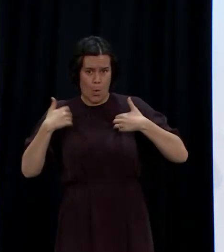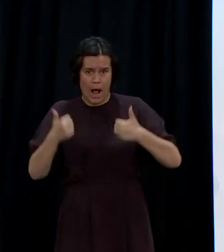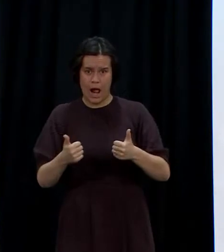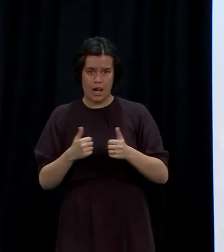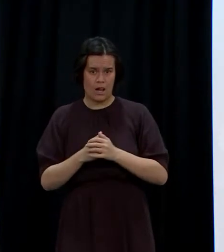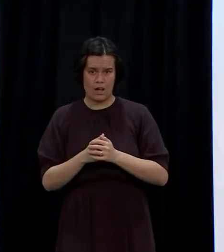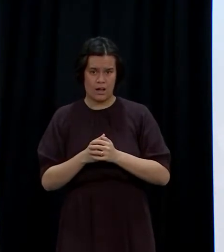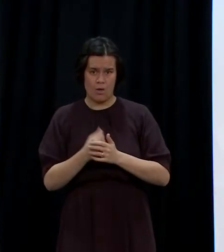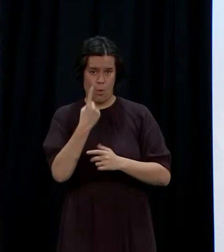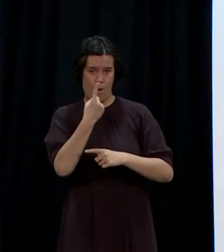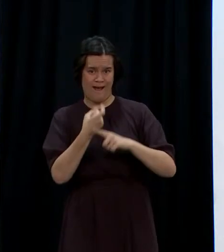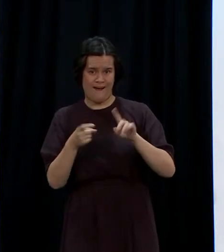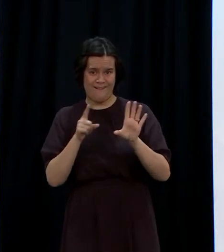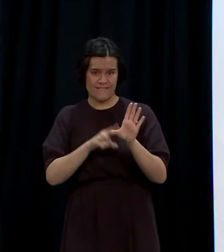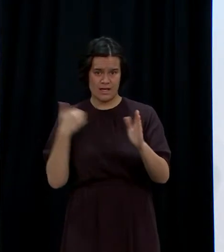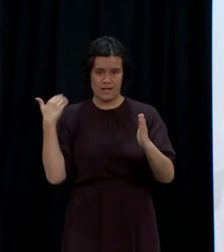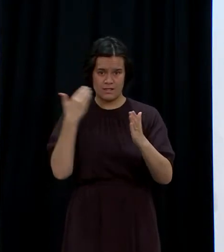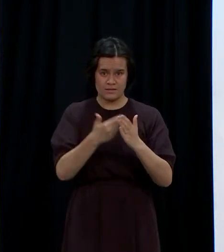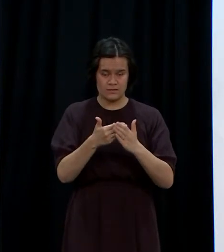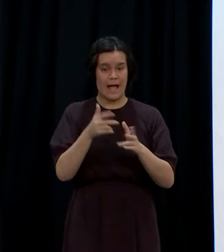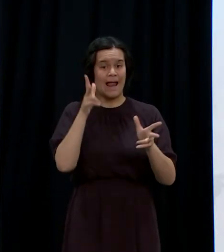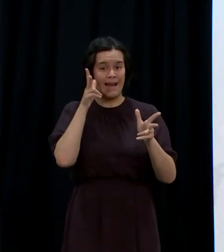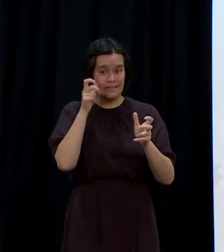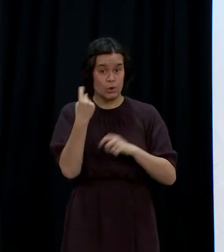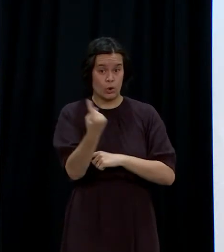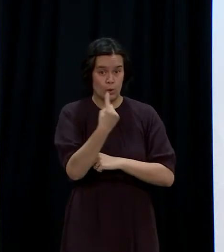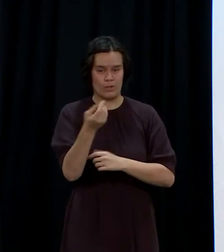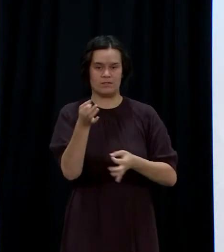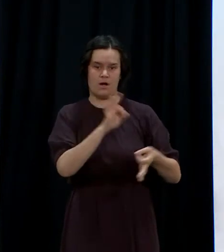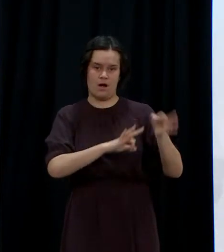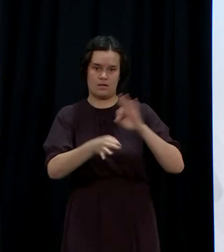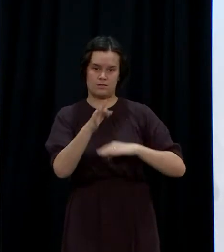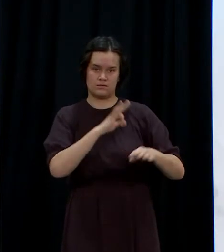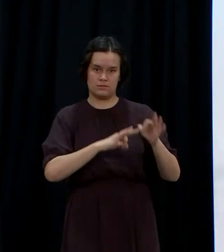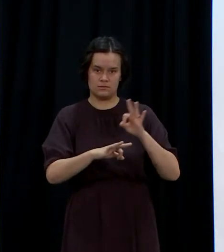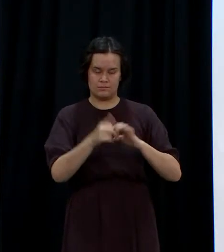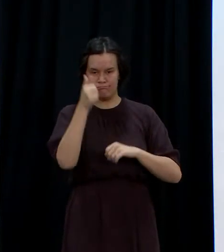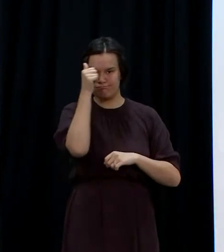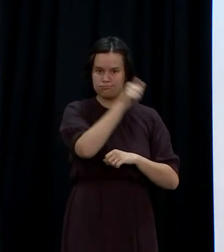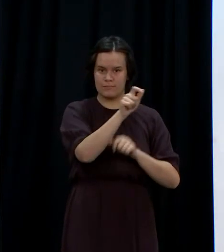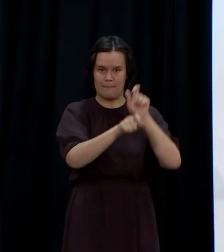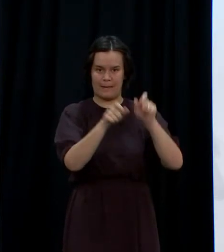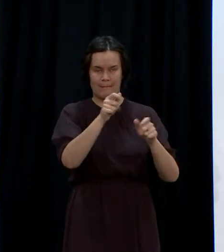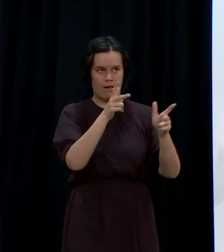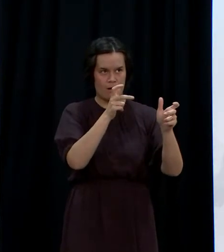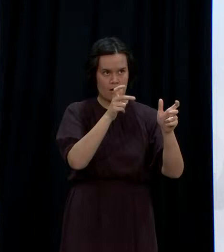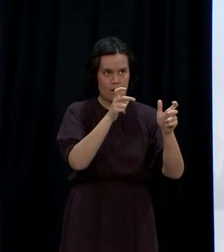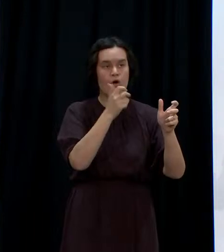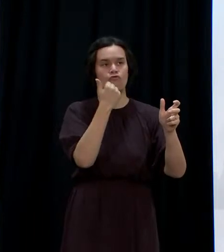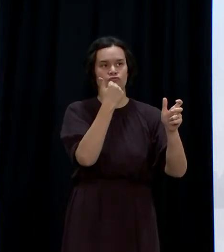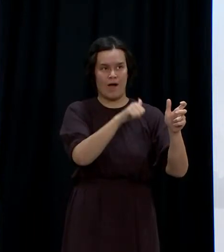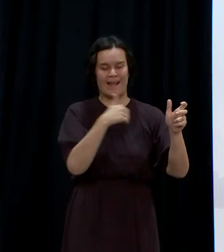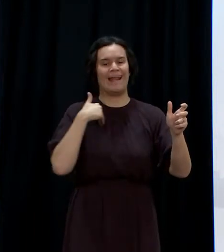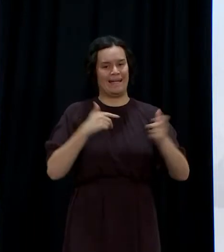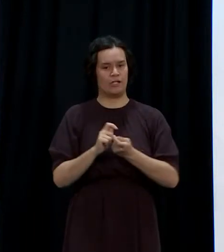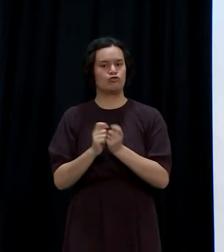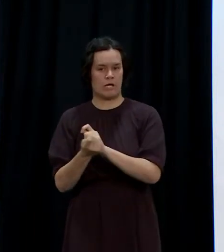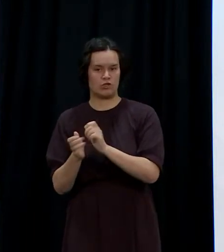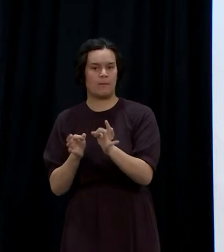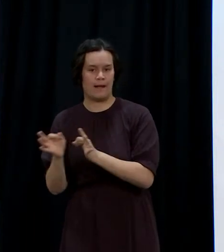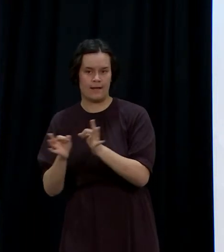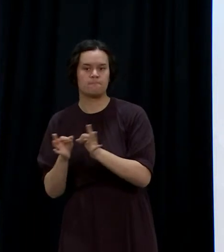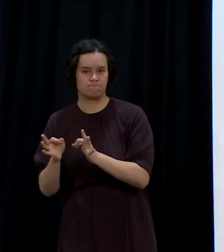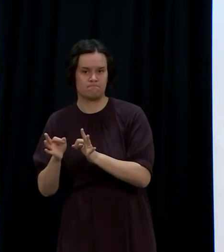months, is that we have listened to science, we've listened to our experts, we've adapted when we need to adapt. And we got the